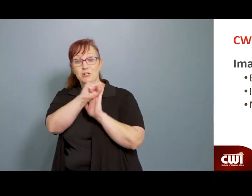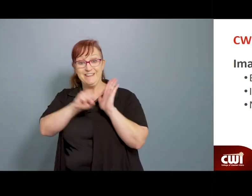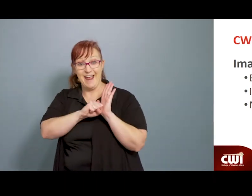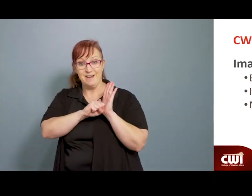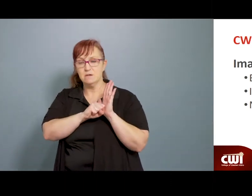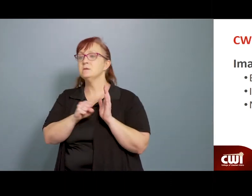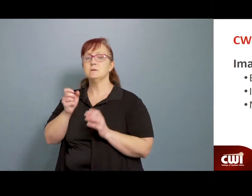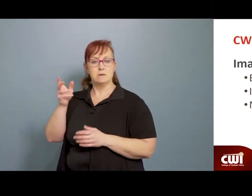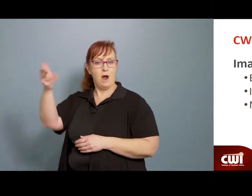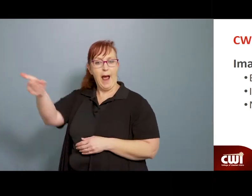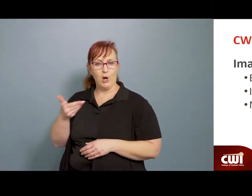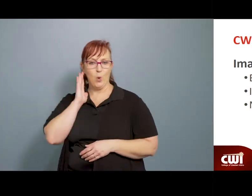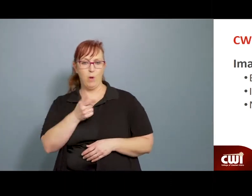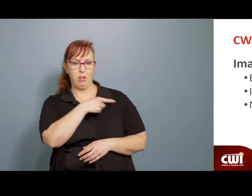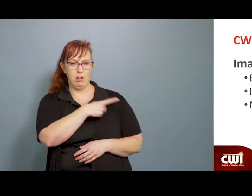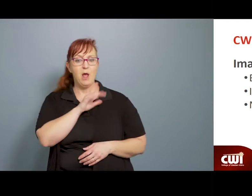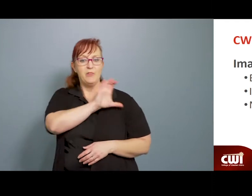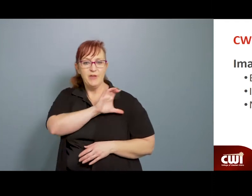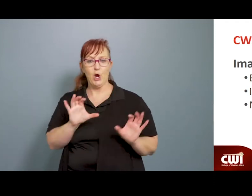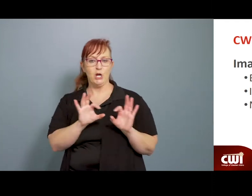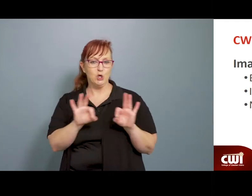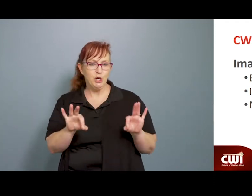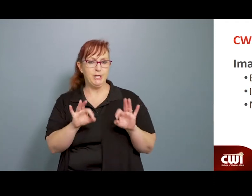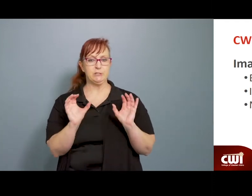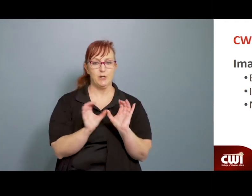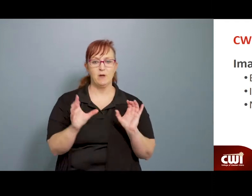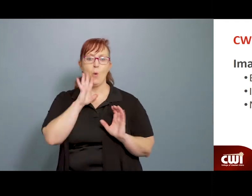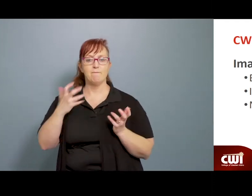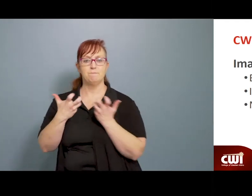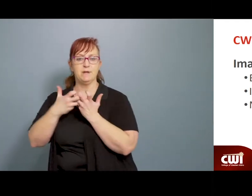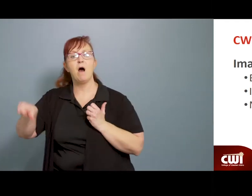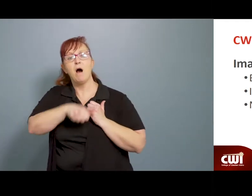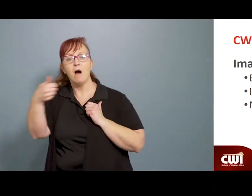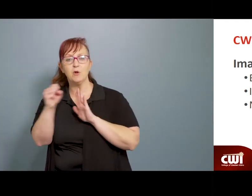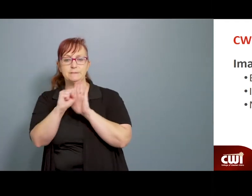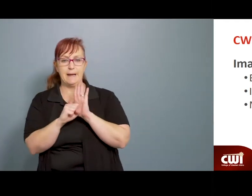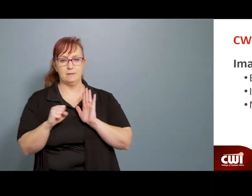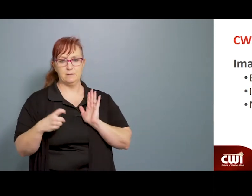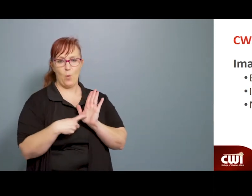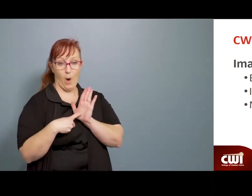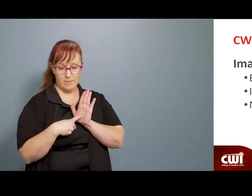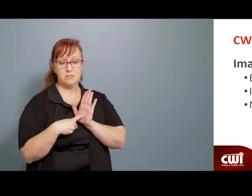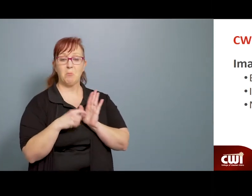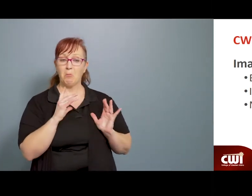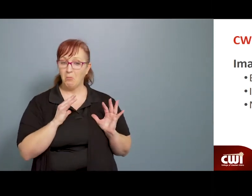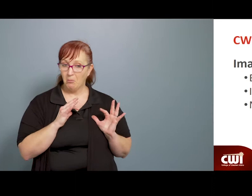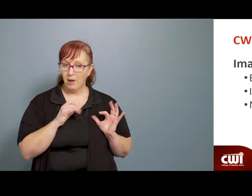become employed and it will work. And understanding the cost, as well